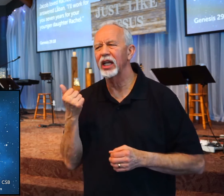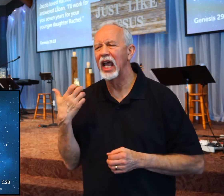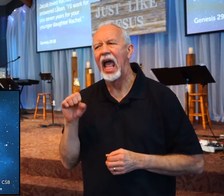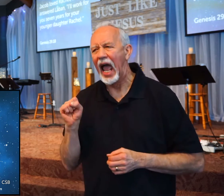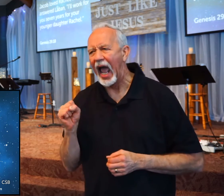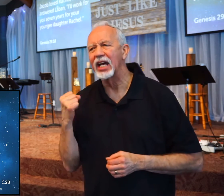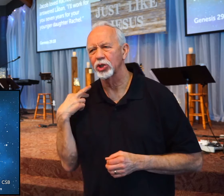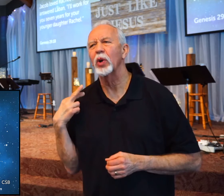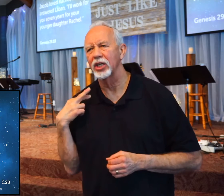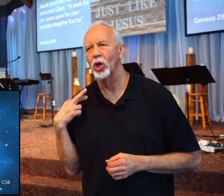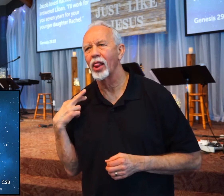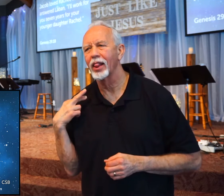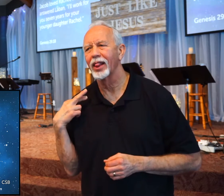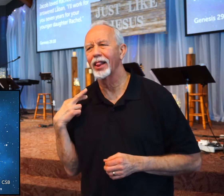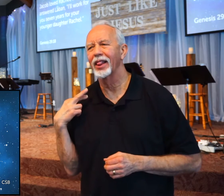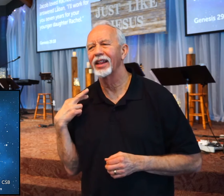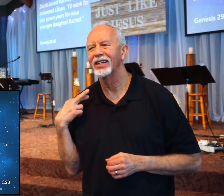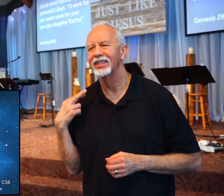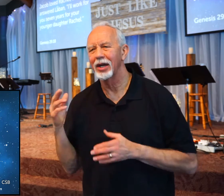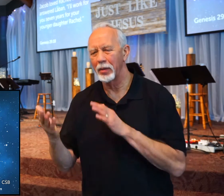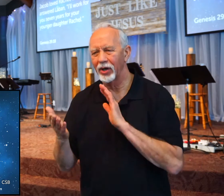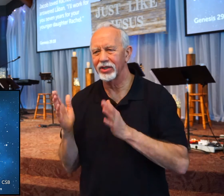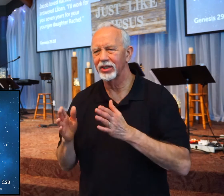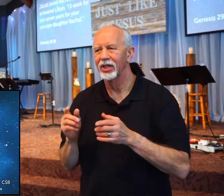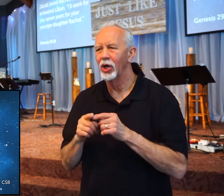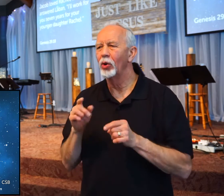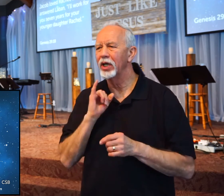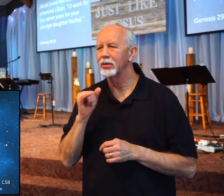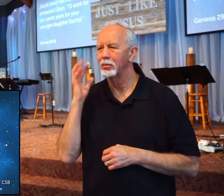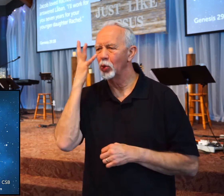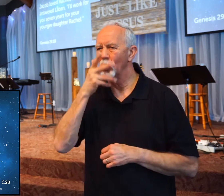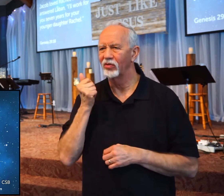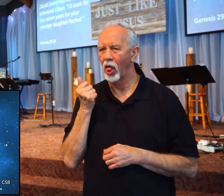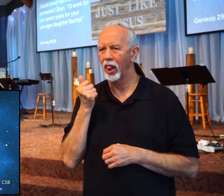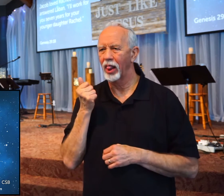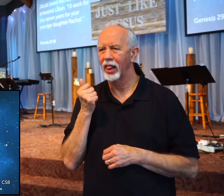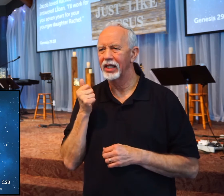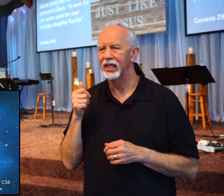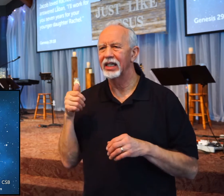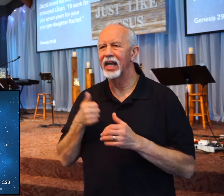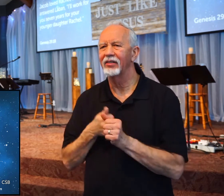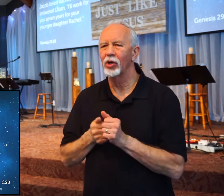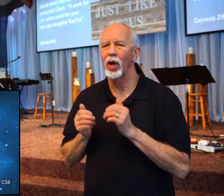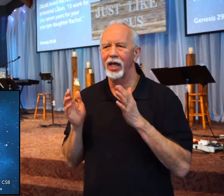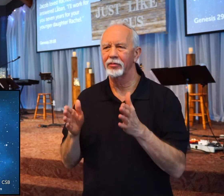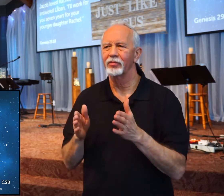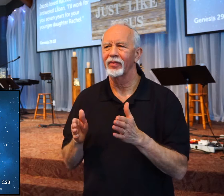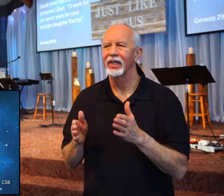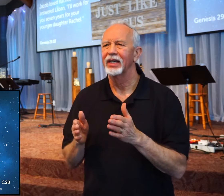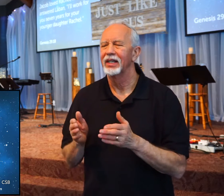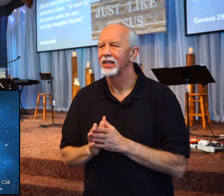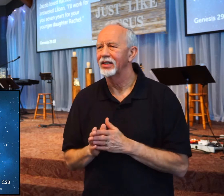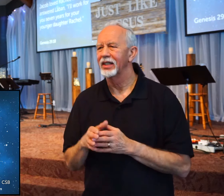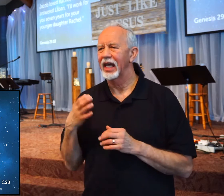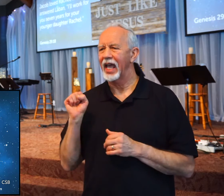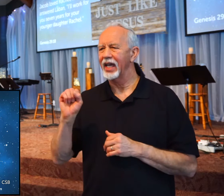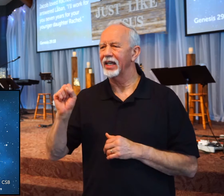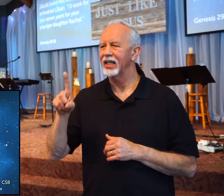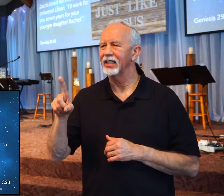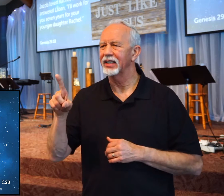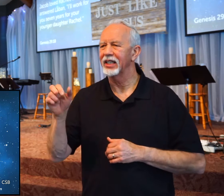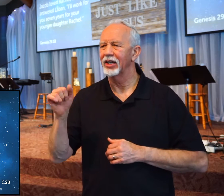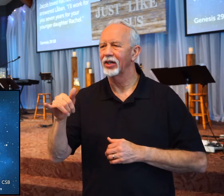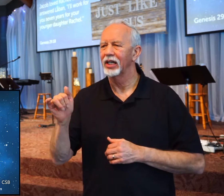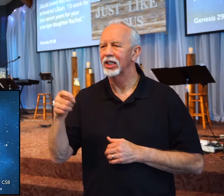as Rachel, in contrast, who was beautiful in every way. On the Andy Griffith show, if they